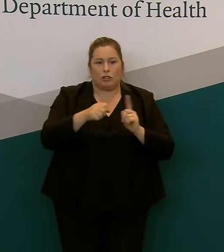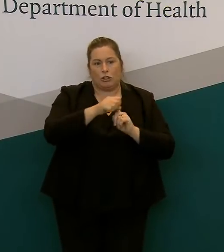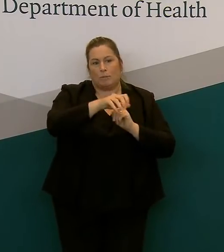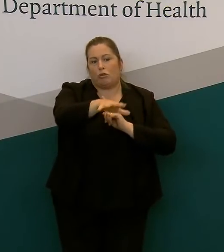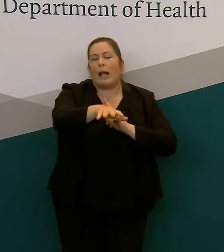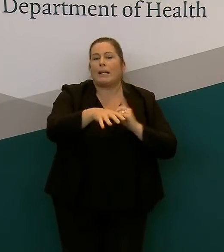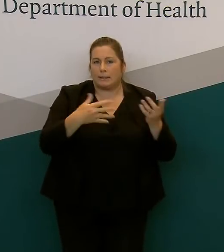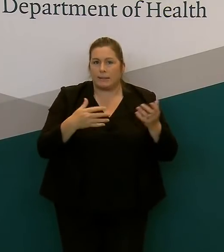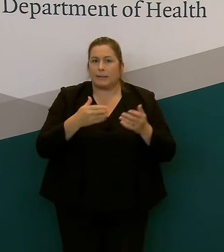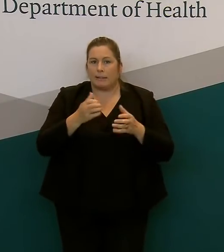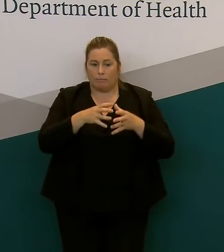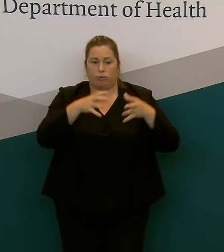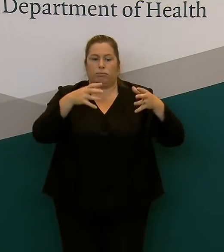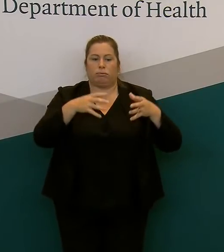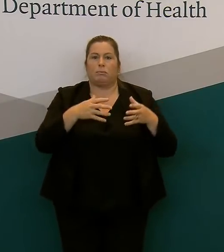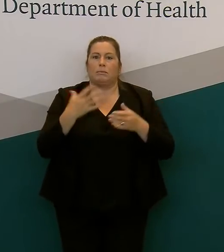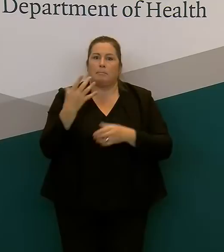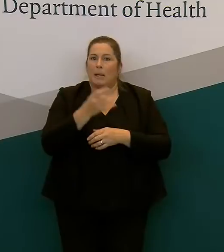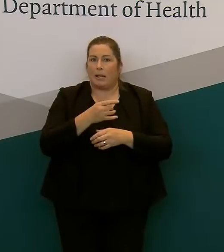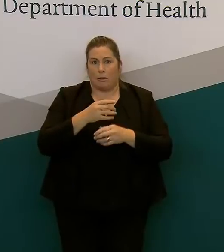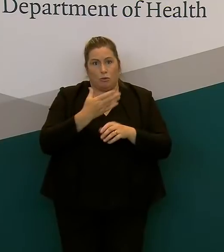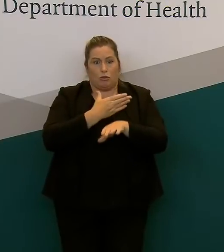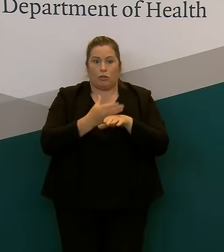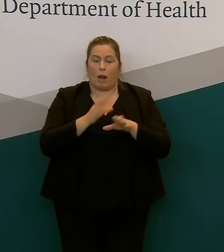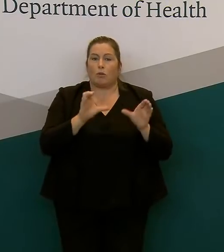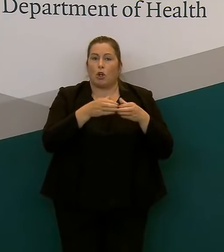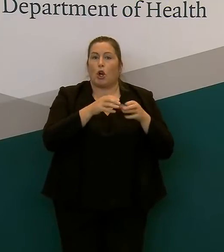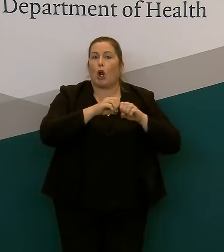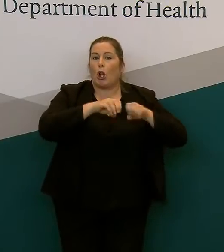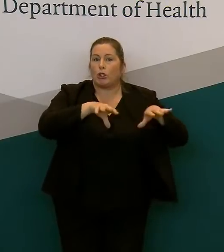number of cases occurring here. So we've had a cluster